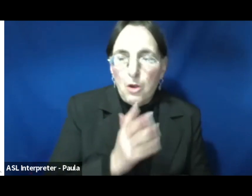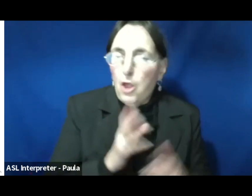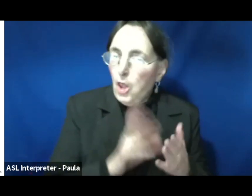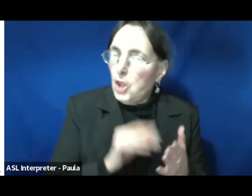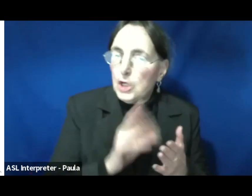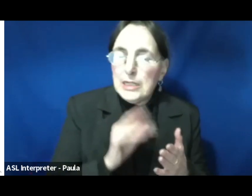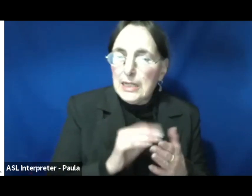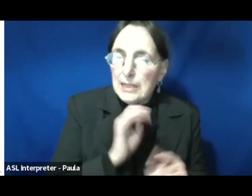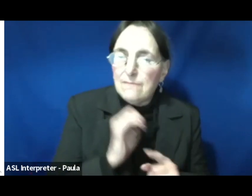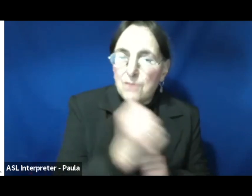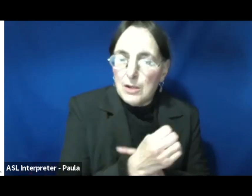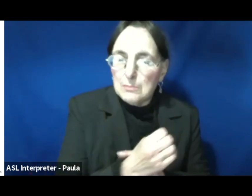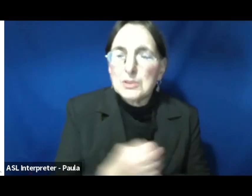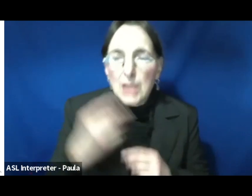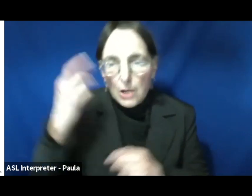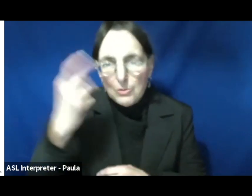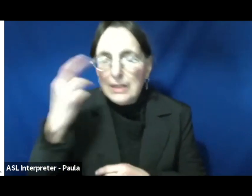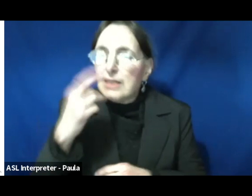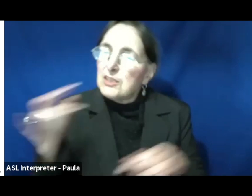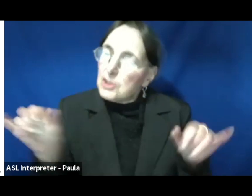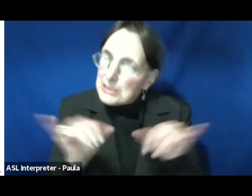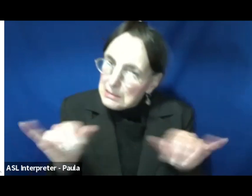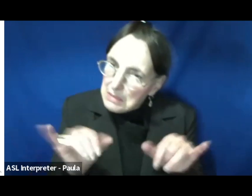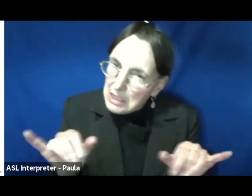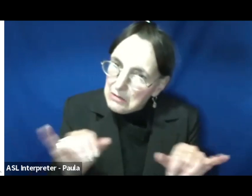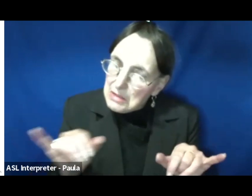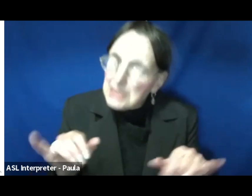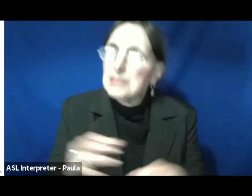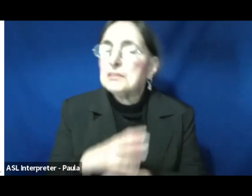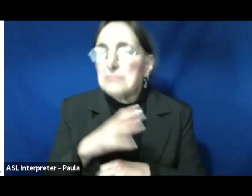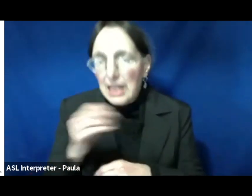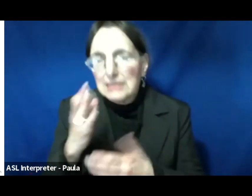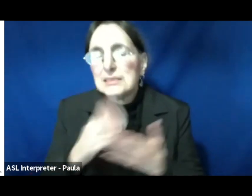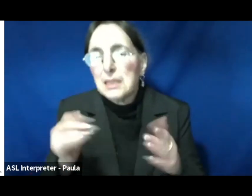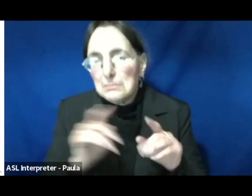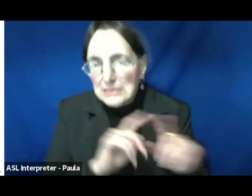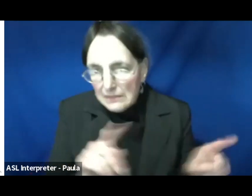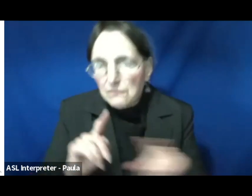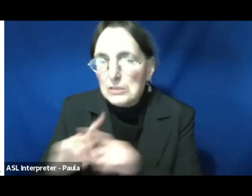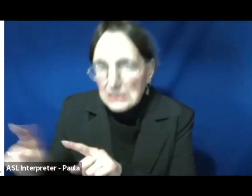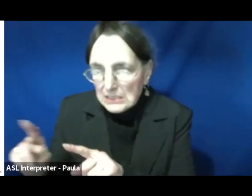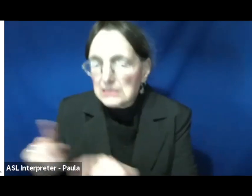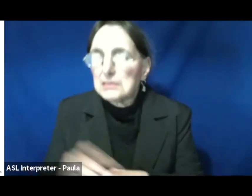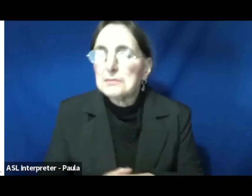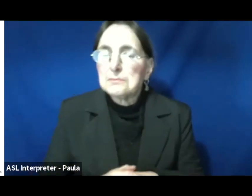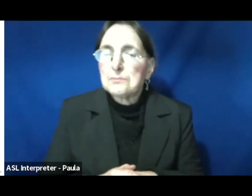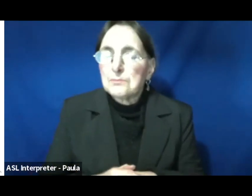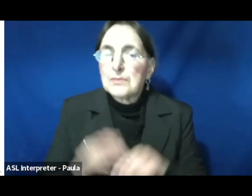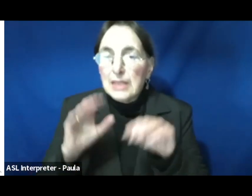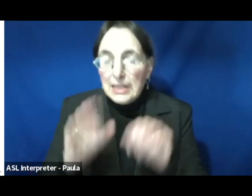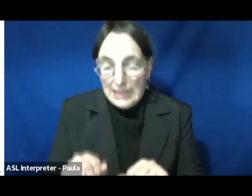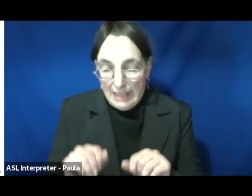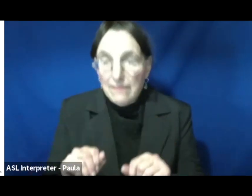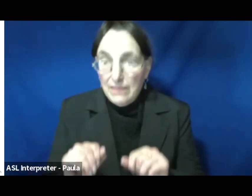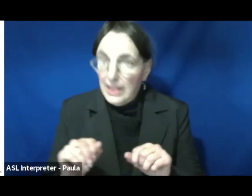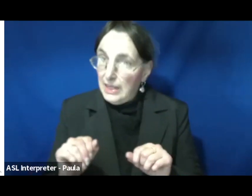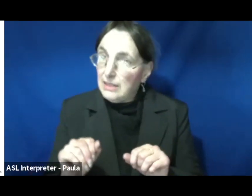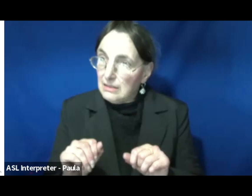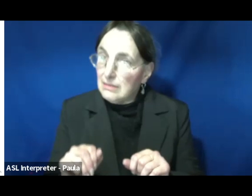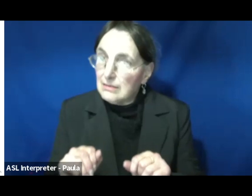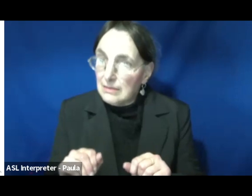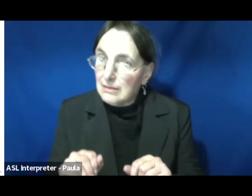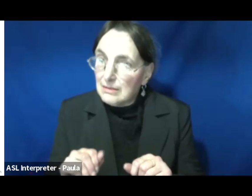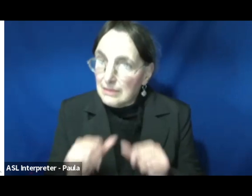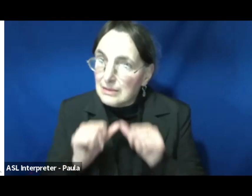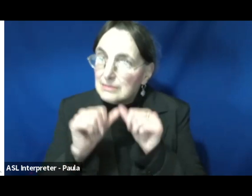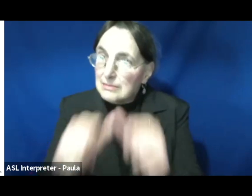there are similarities and there are differences. Can they coexist? Absolutely. But we have to be willing to listen,